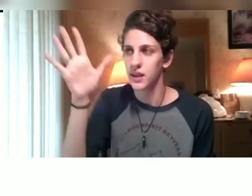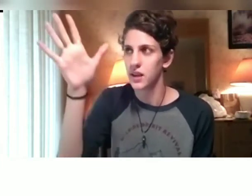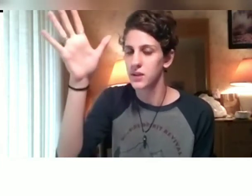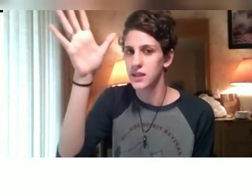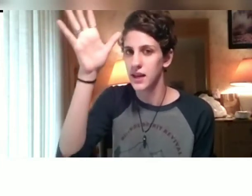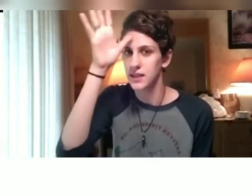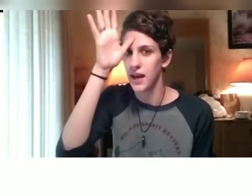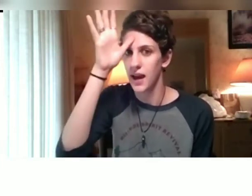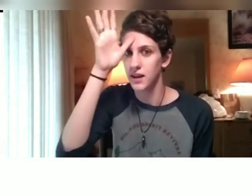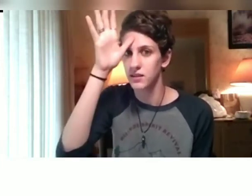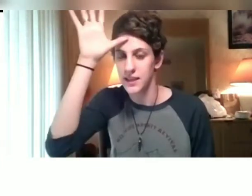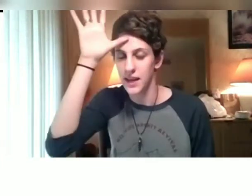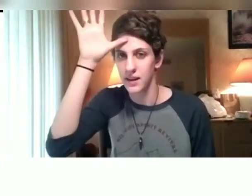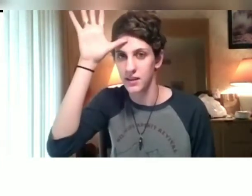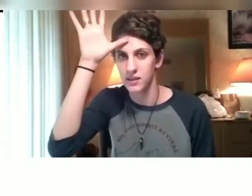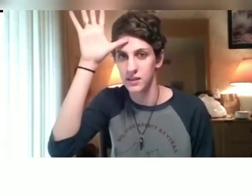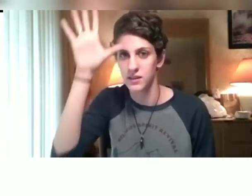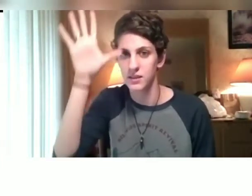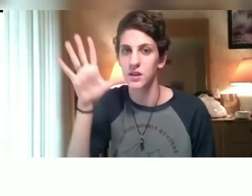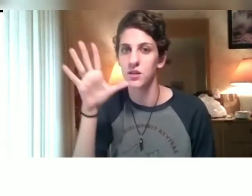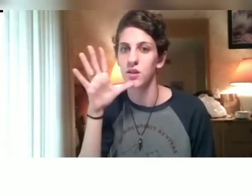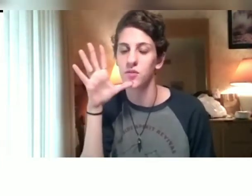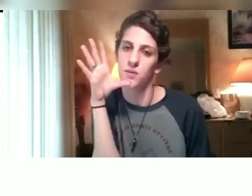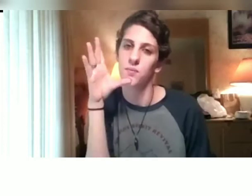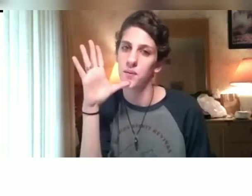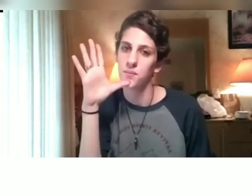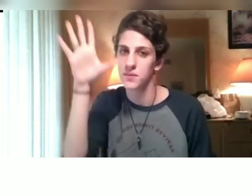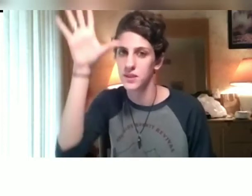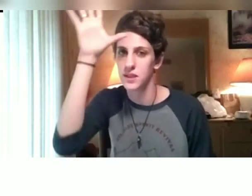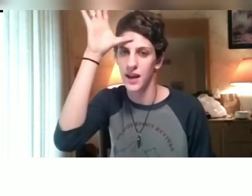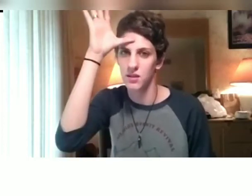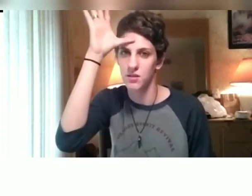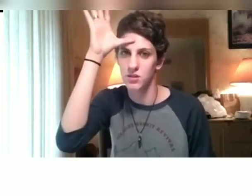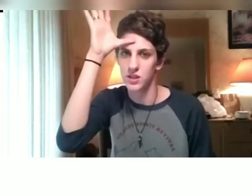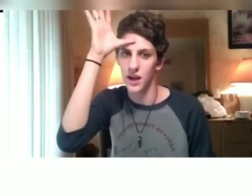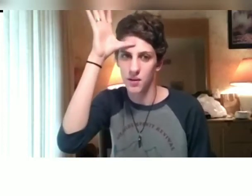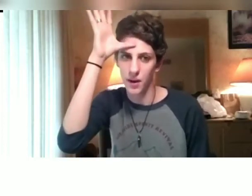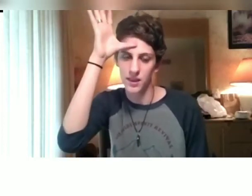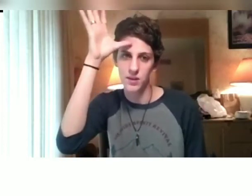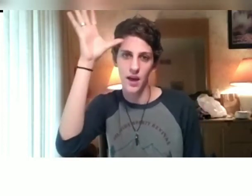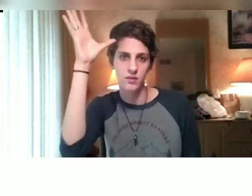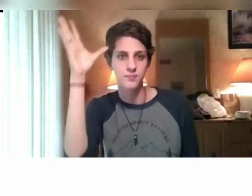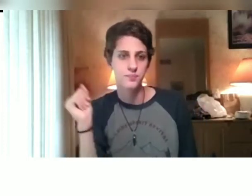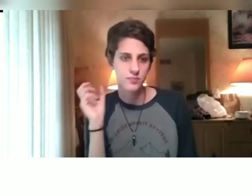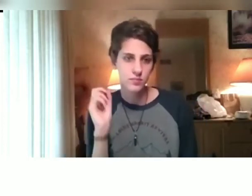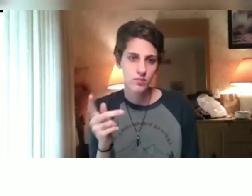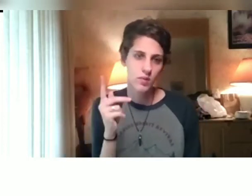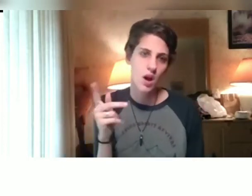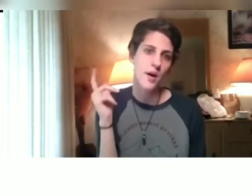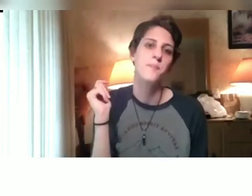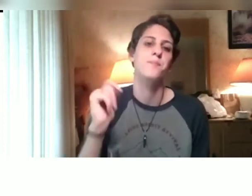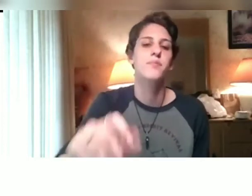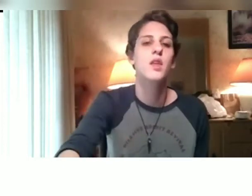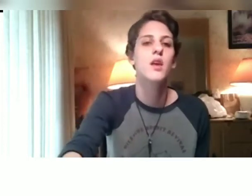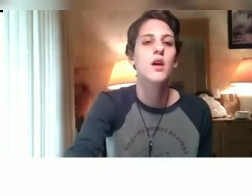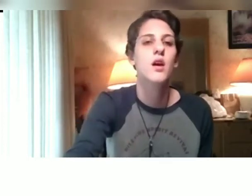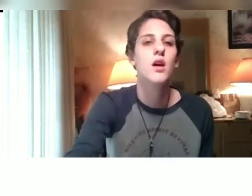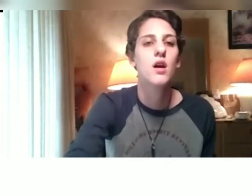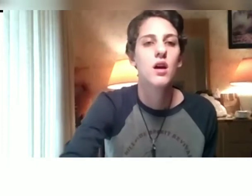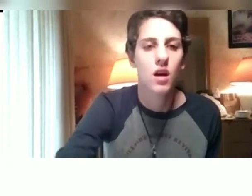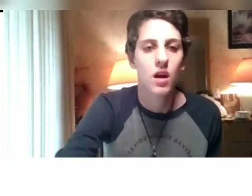you would say dad. So you go from mom to dad, and you just kind of combine them together. Okay.